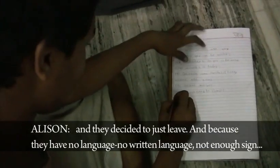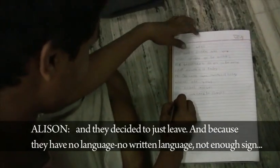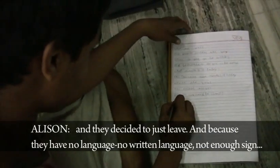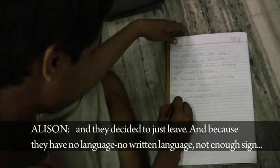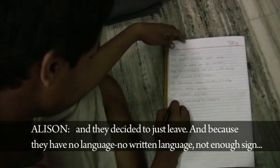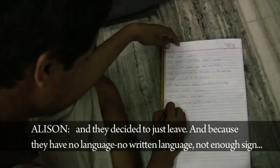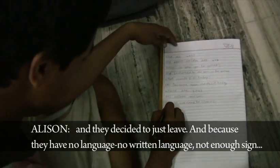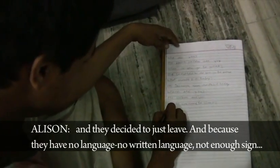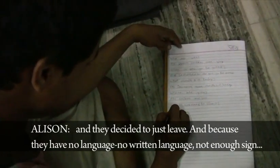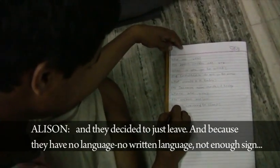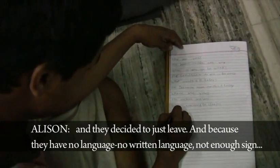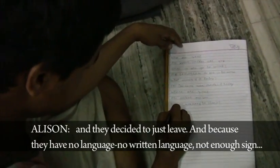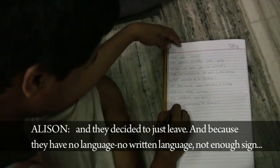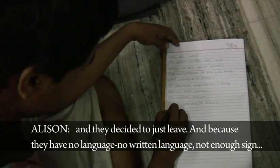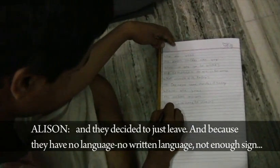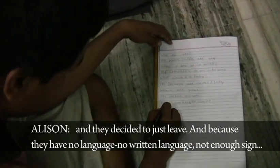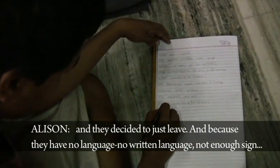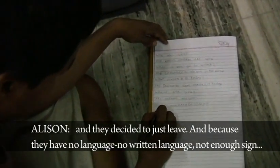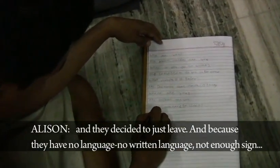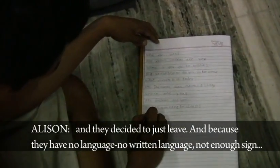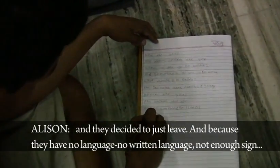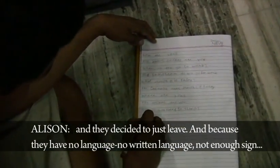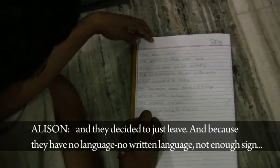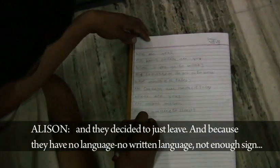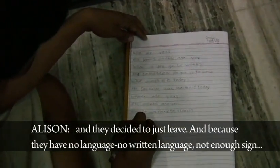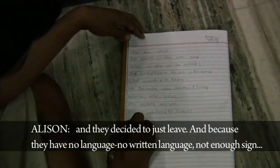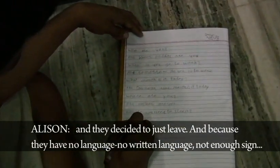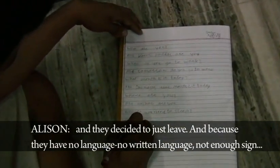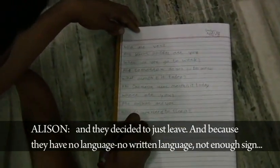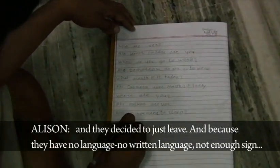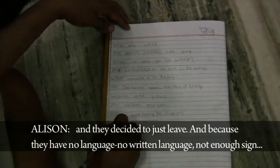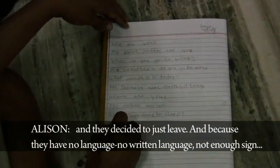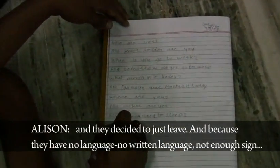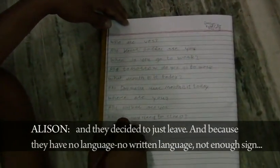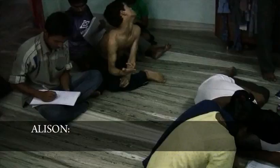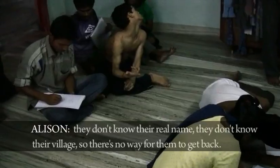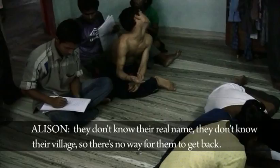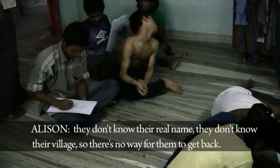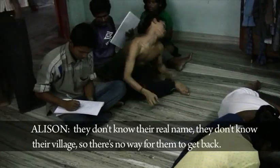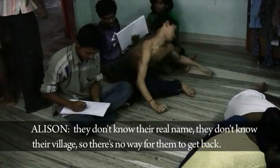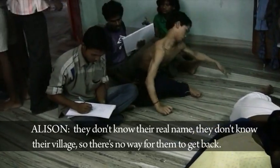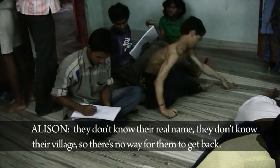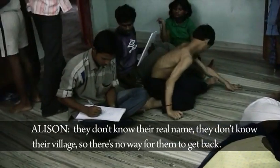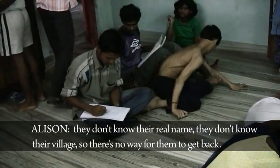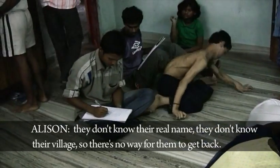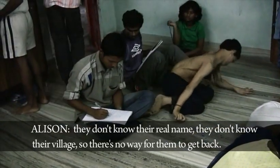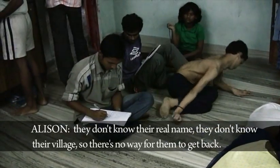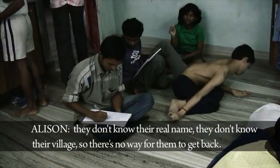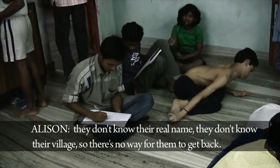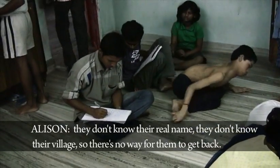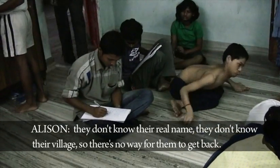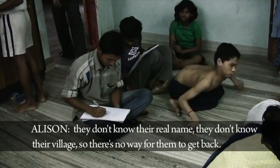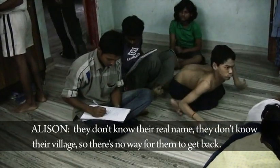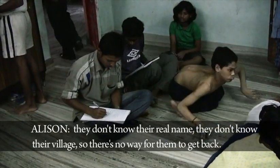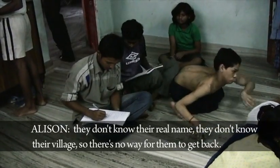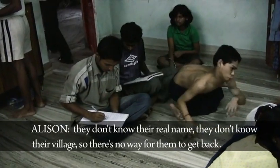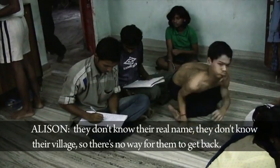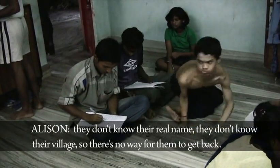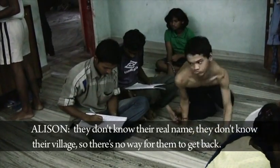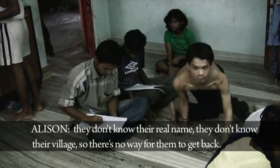language, not enough sign, they don't know their real name, they don't know the name of the village where they come from, so there's no way for them to really get